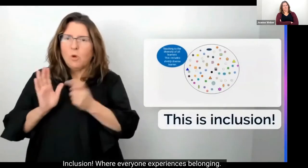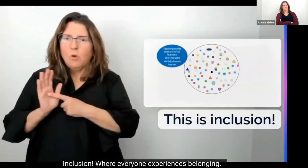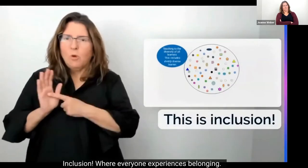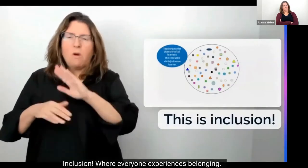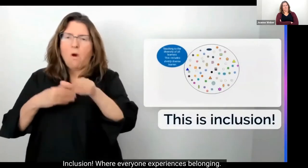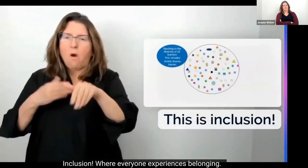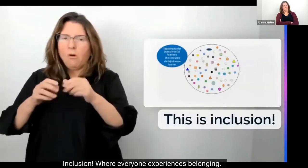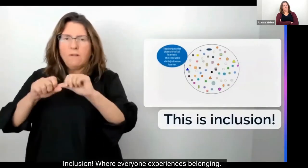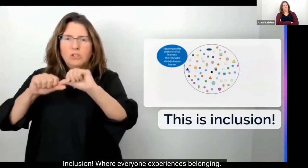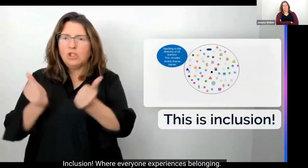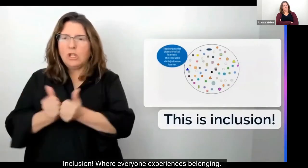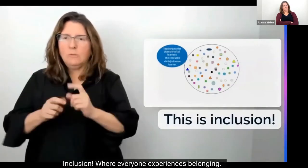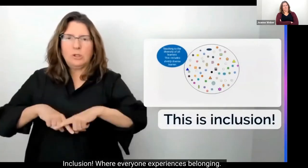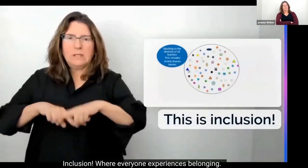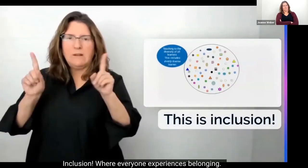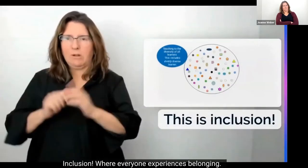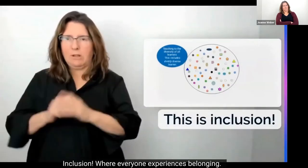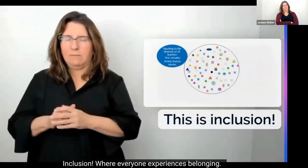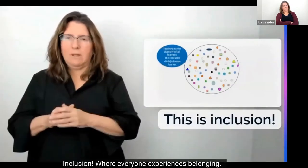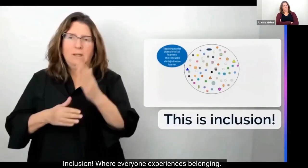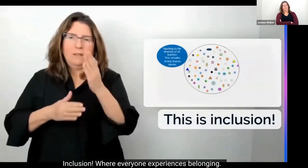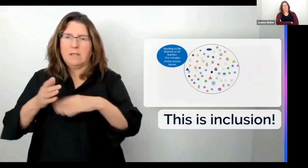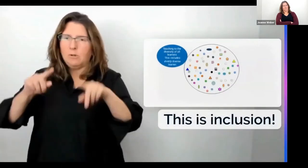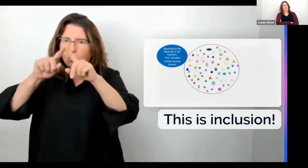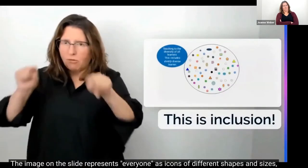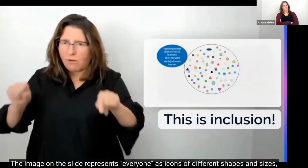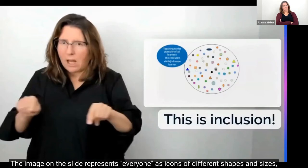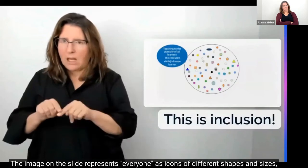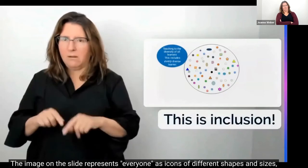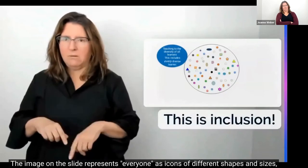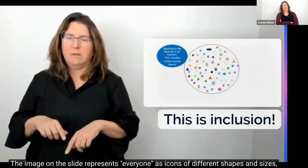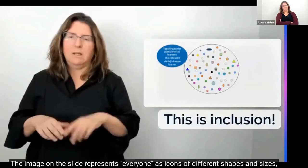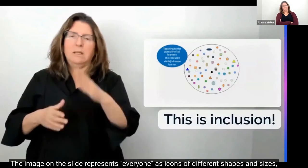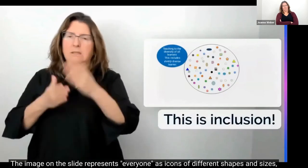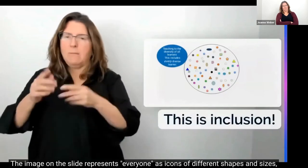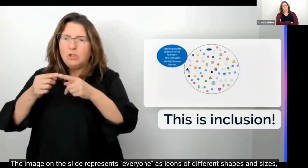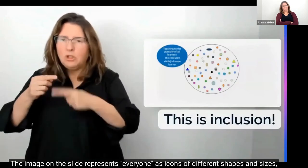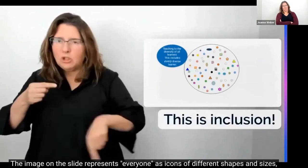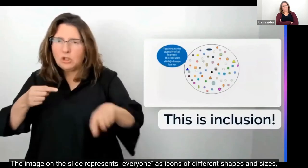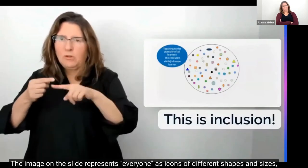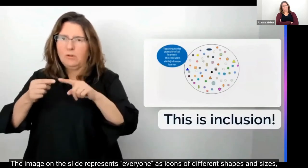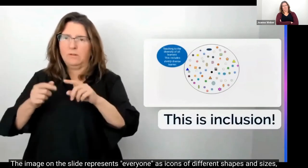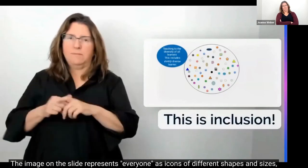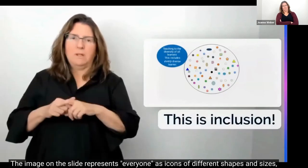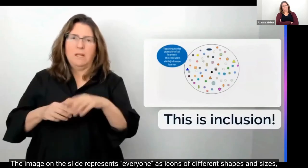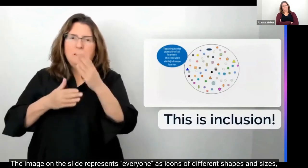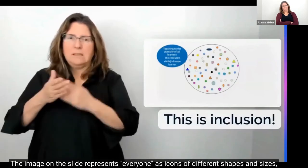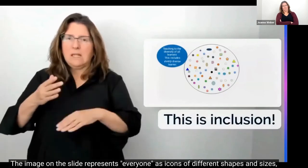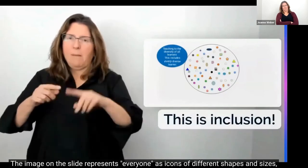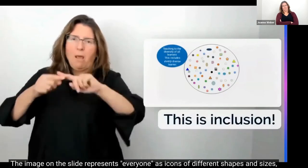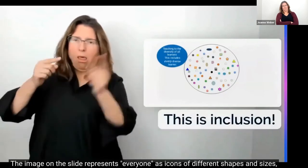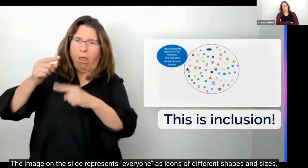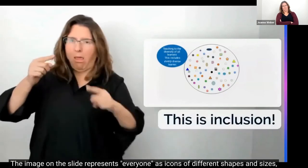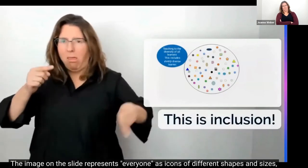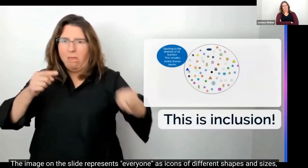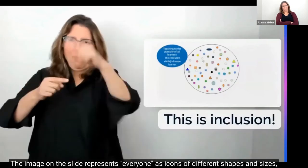Inclusion, where everyone experiences belonging. The image here on the slide represents everyone